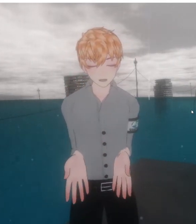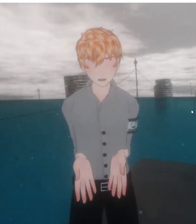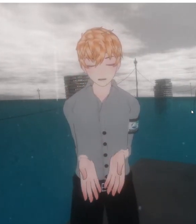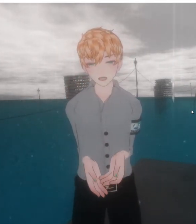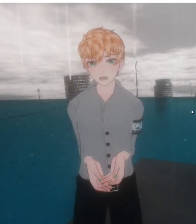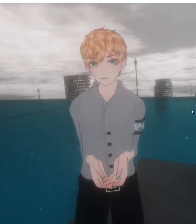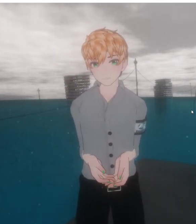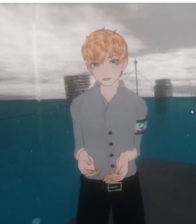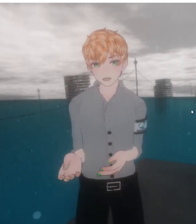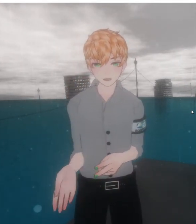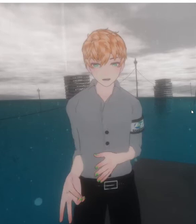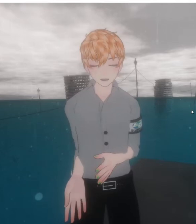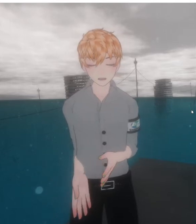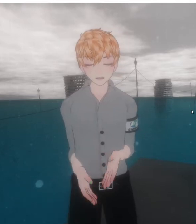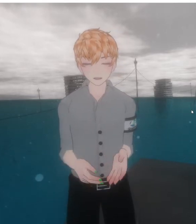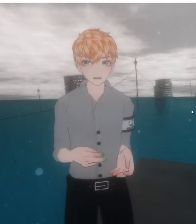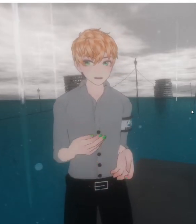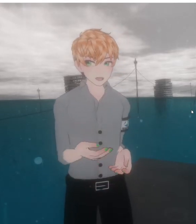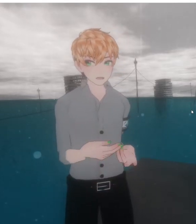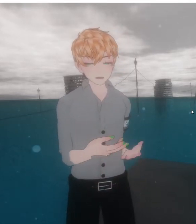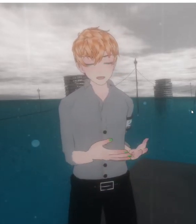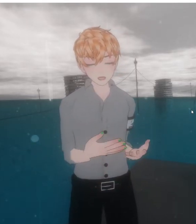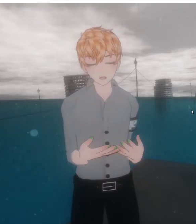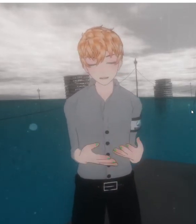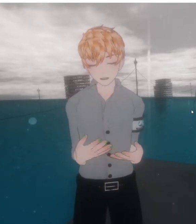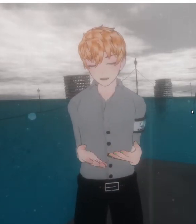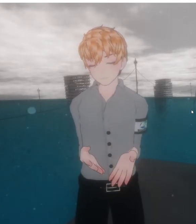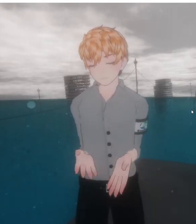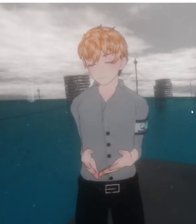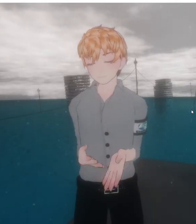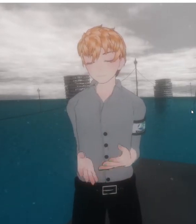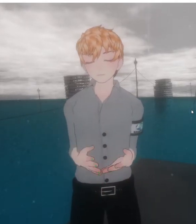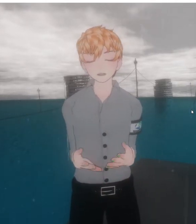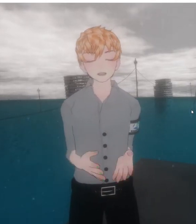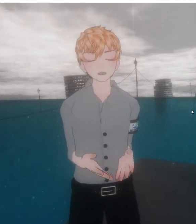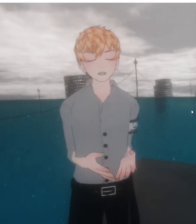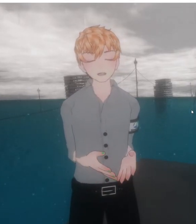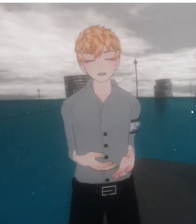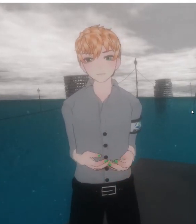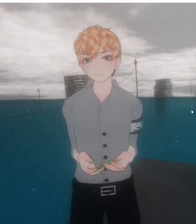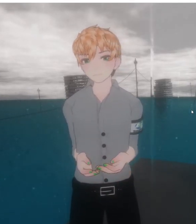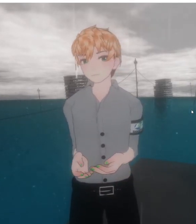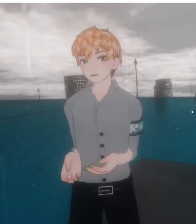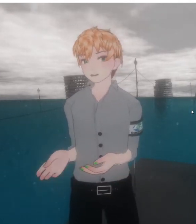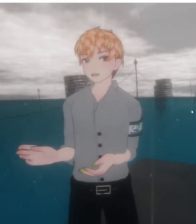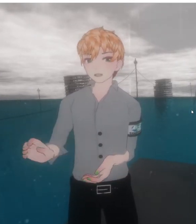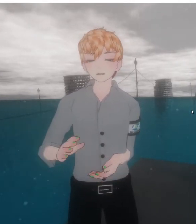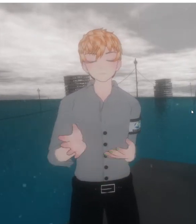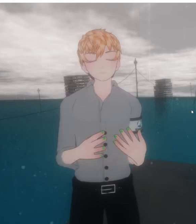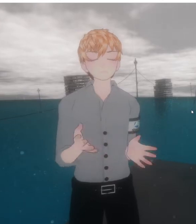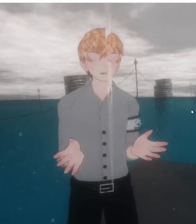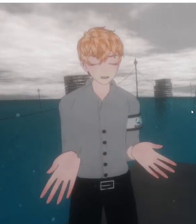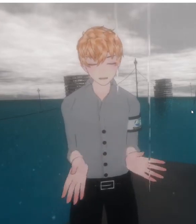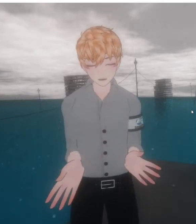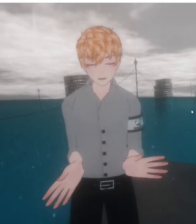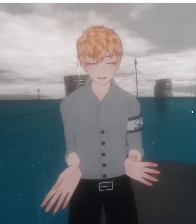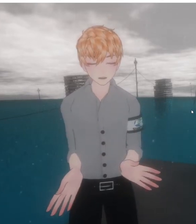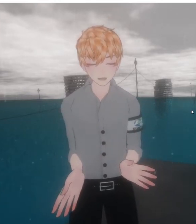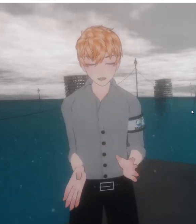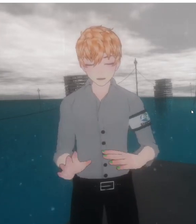flag. A girlfriend that I was dating with was talking about some heavily... talking about some promiscuous topics. Let's just